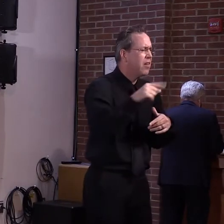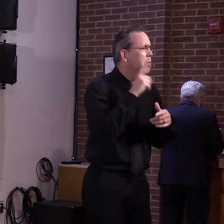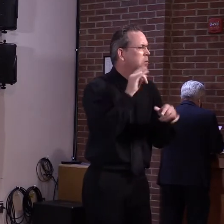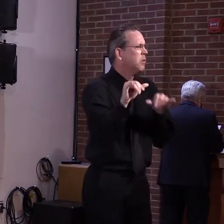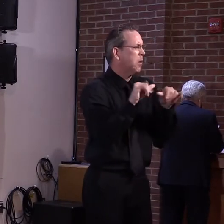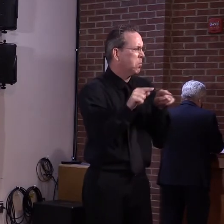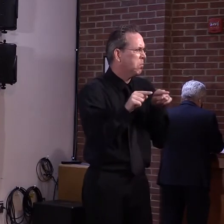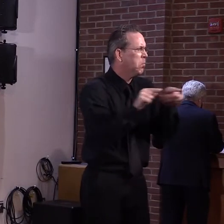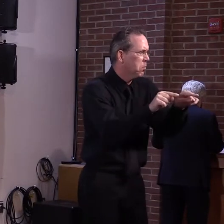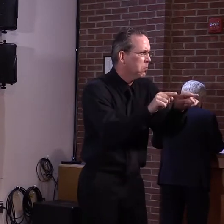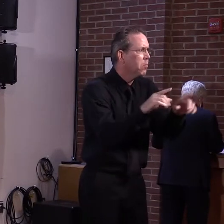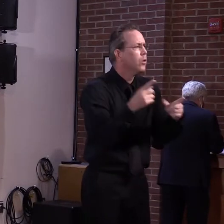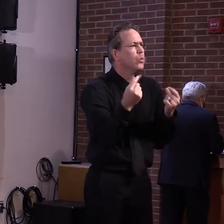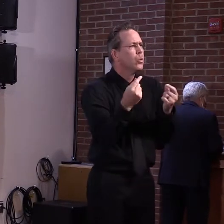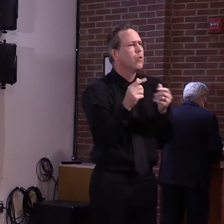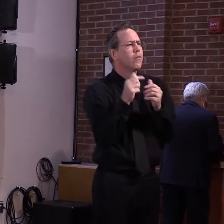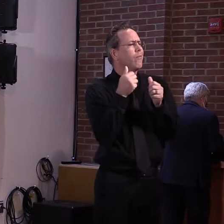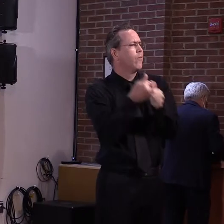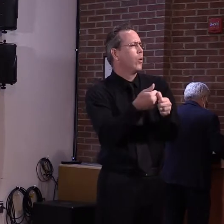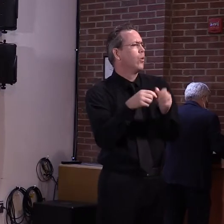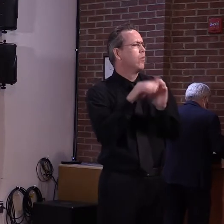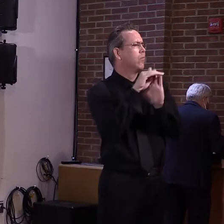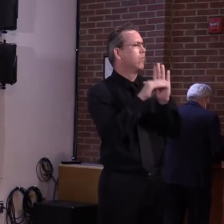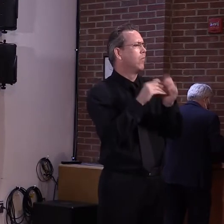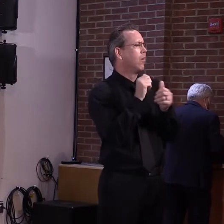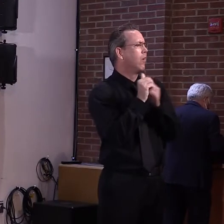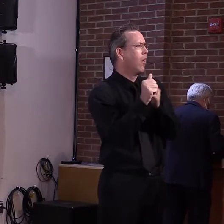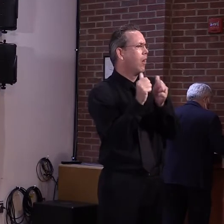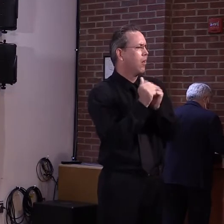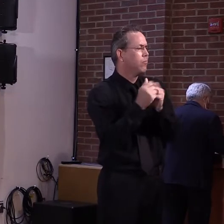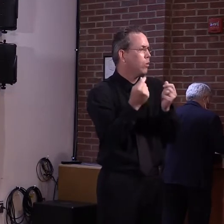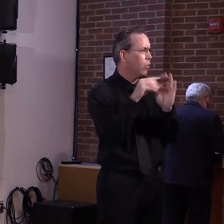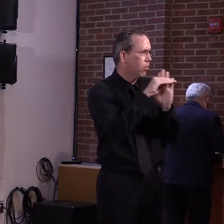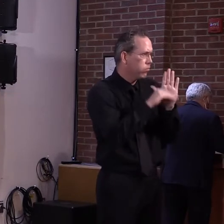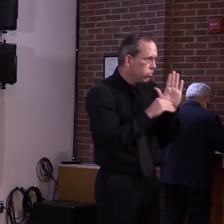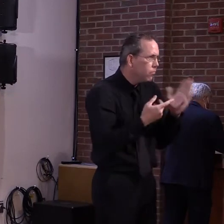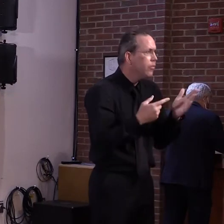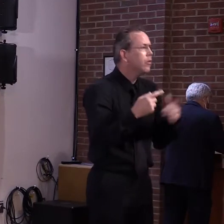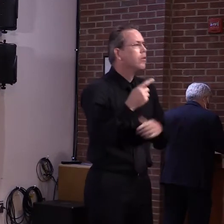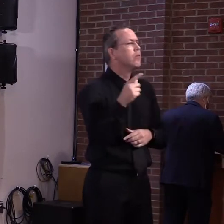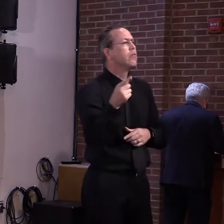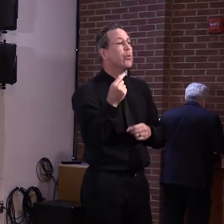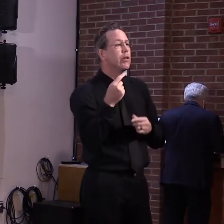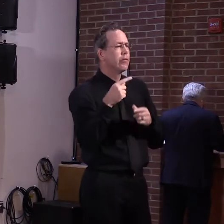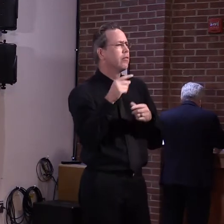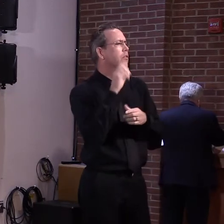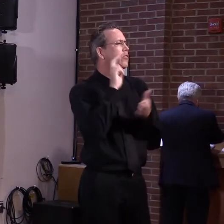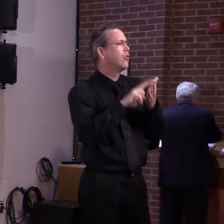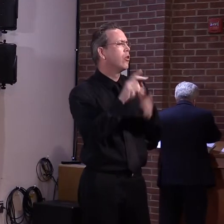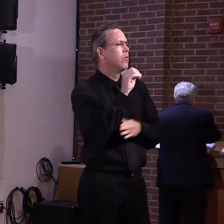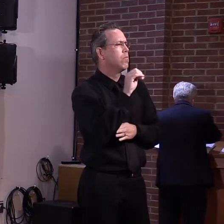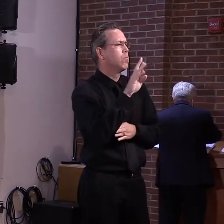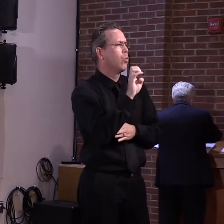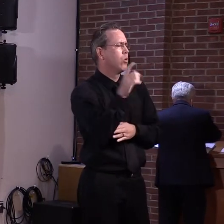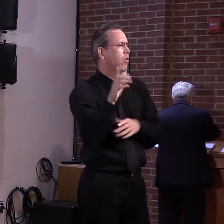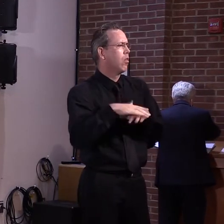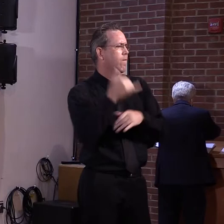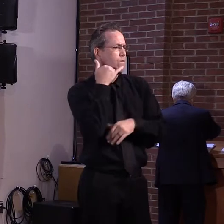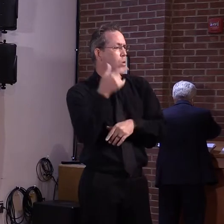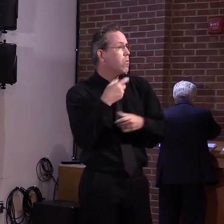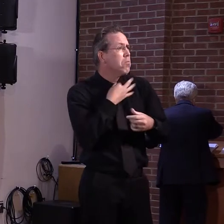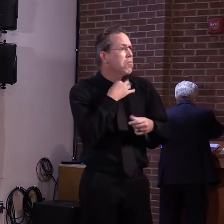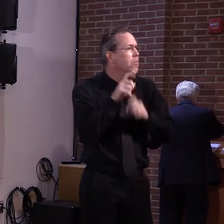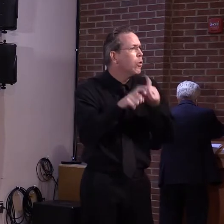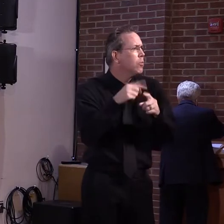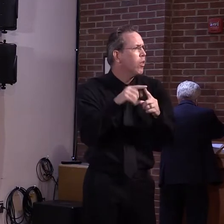sports guidance. Secretary Moore is on the line to be able to answer some of the questions that might come up,